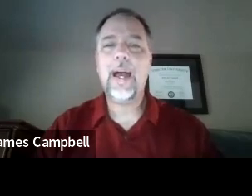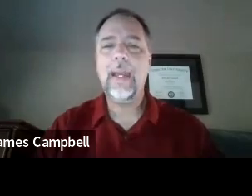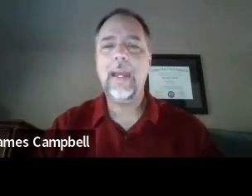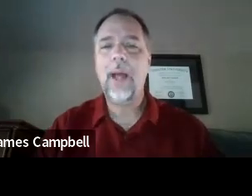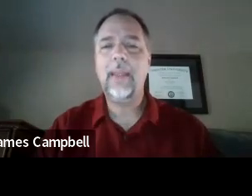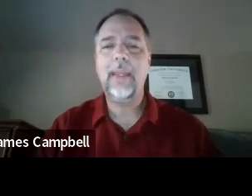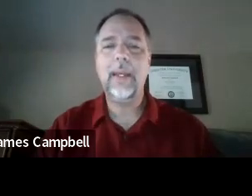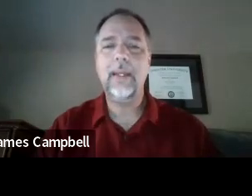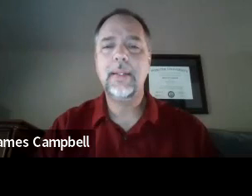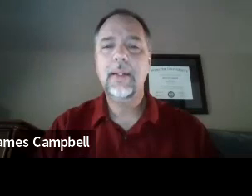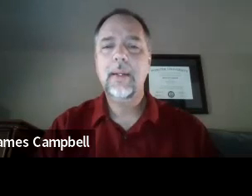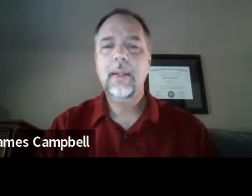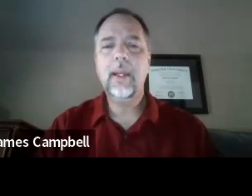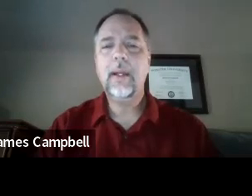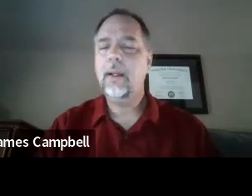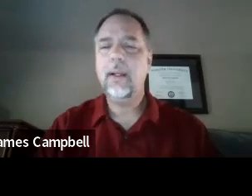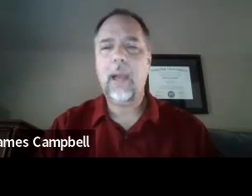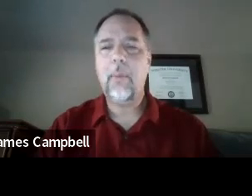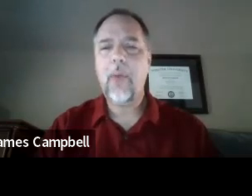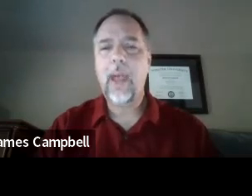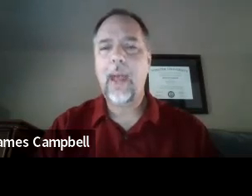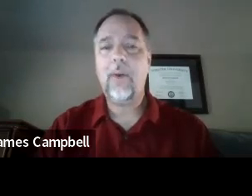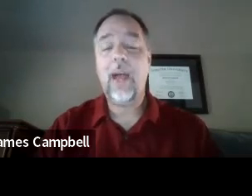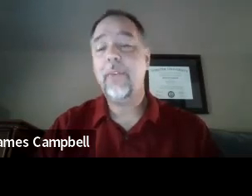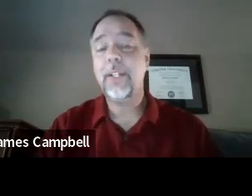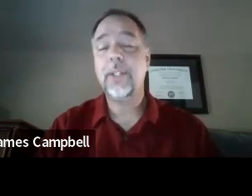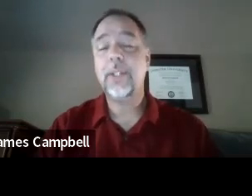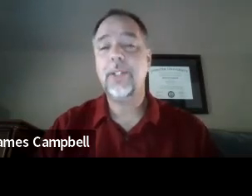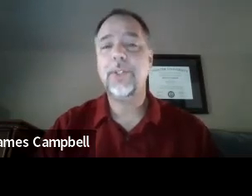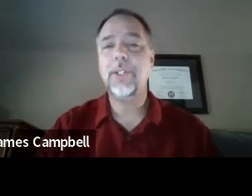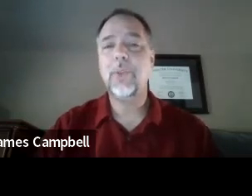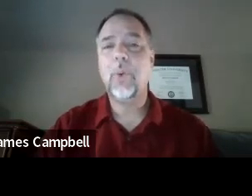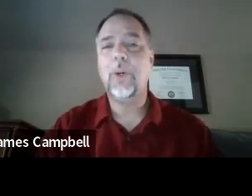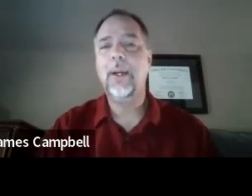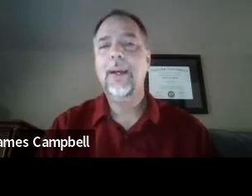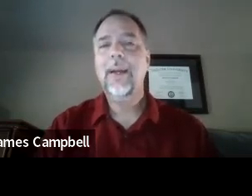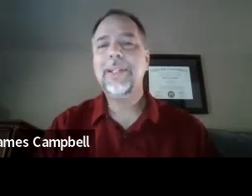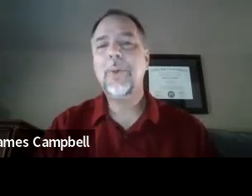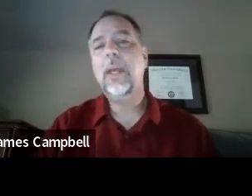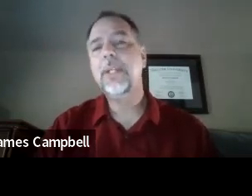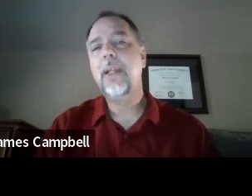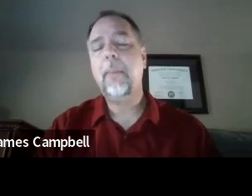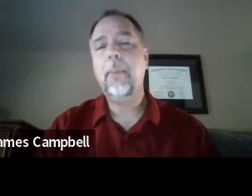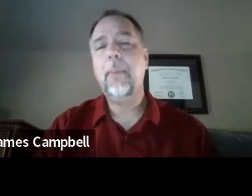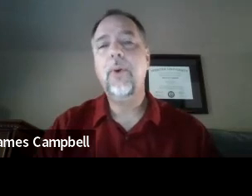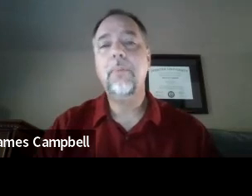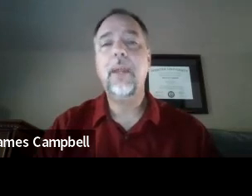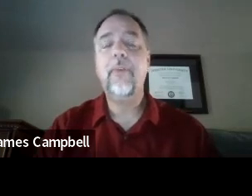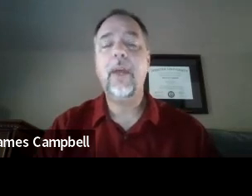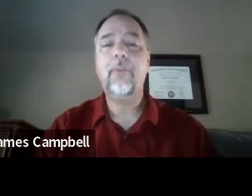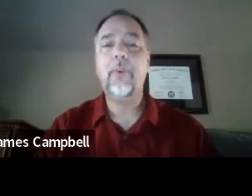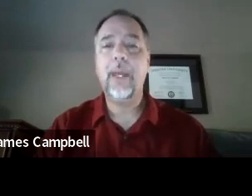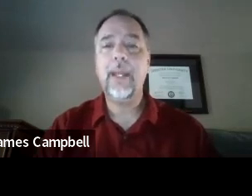if I am not this, then clearly I'm okay. I don't have a substance use disorder. And so it keeps a lot of people who